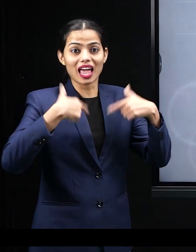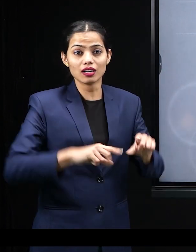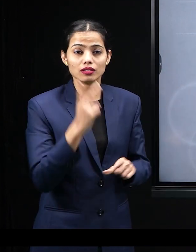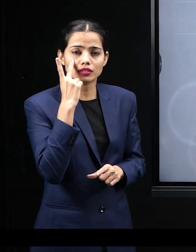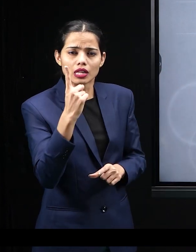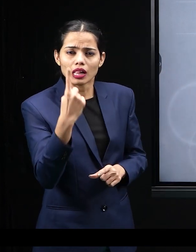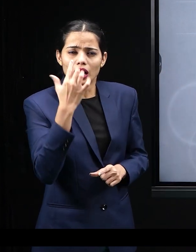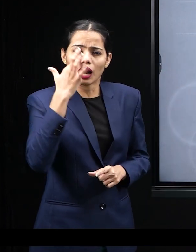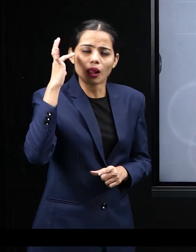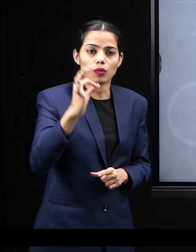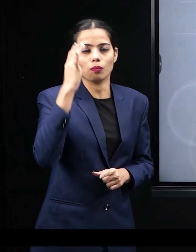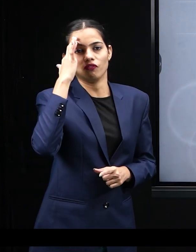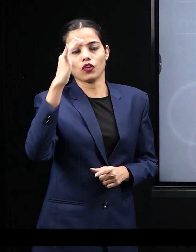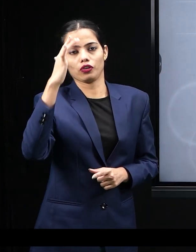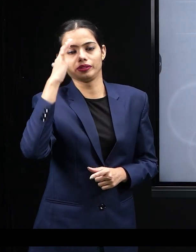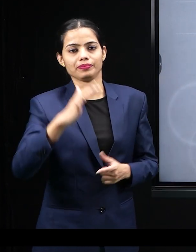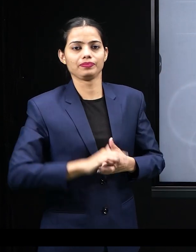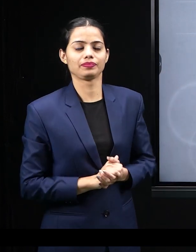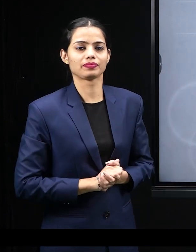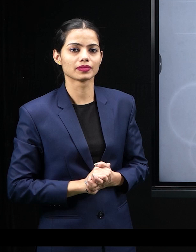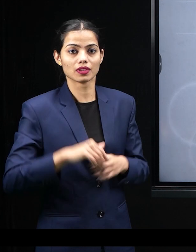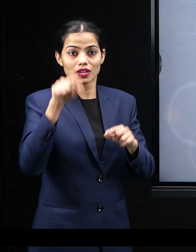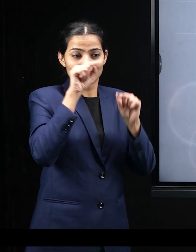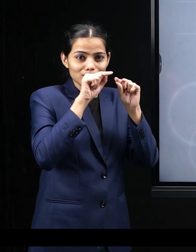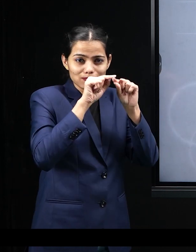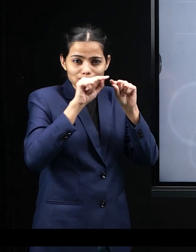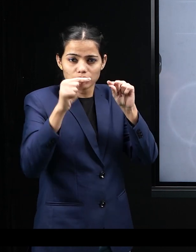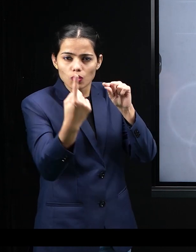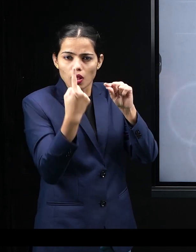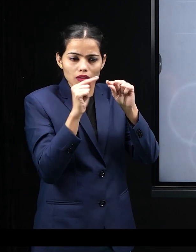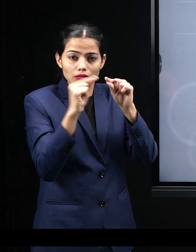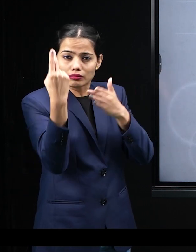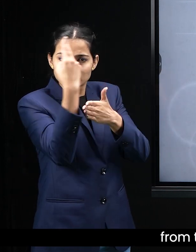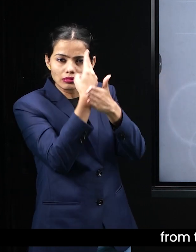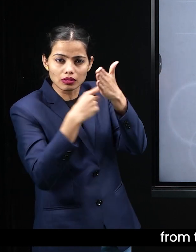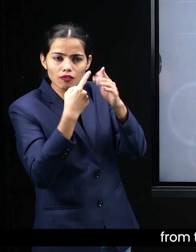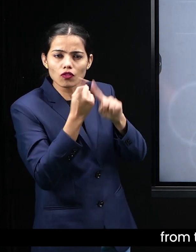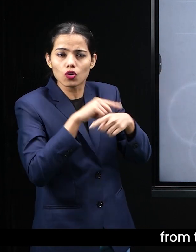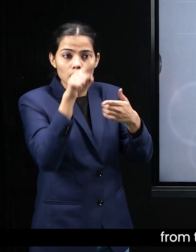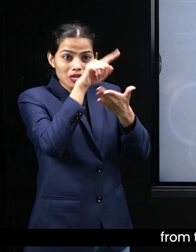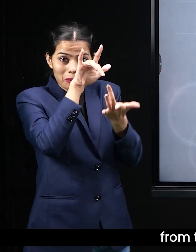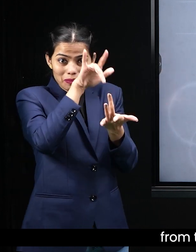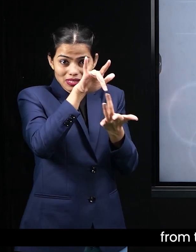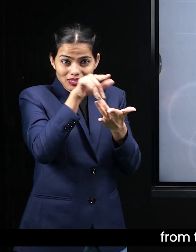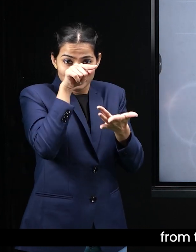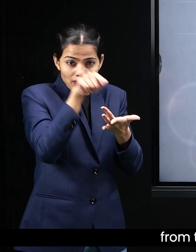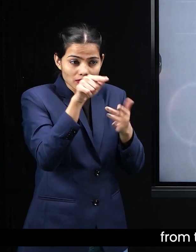Let us see one important theorem. The line which is drawn from the center of a circle